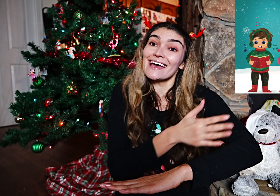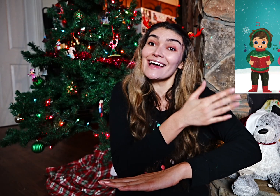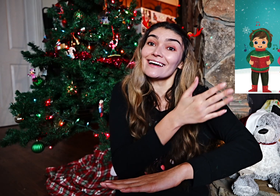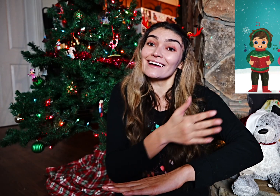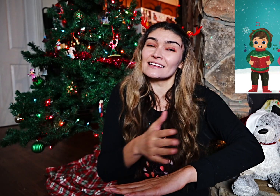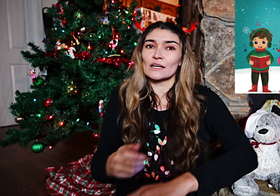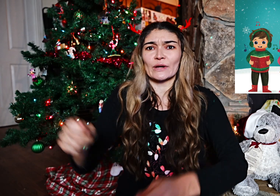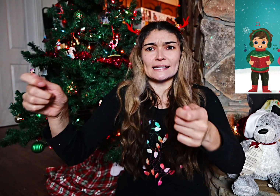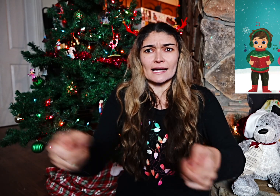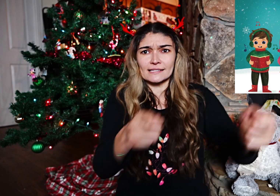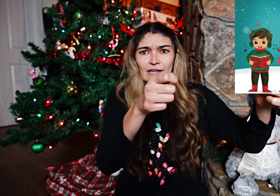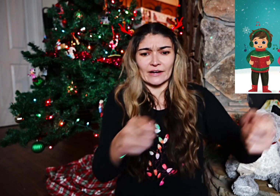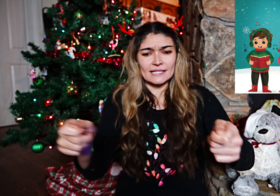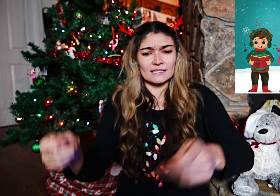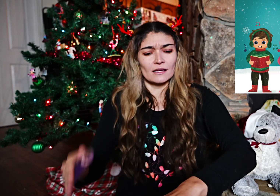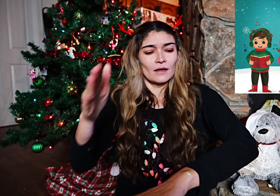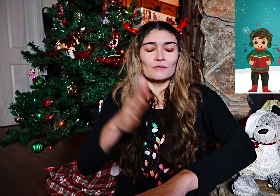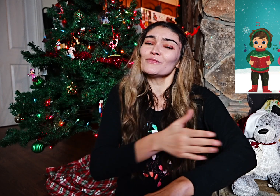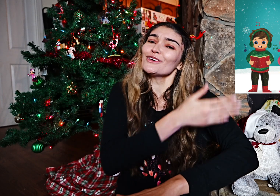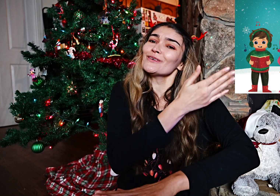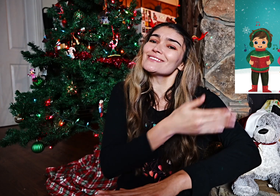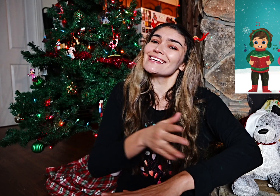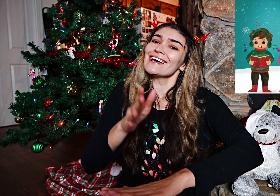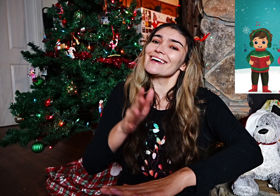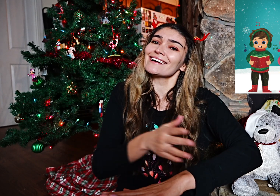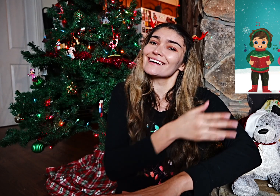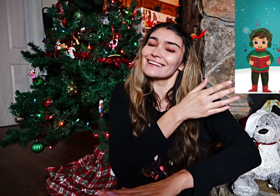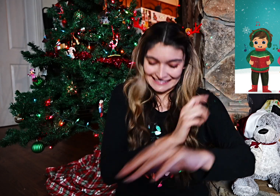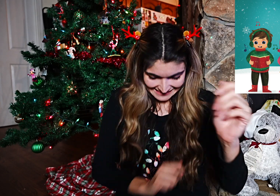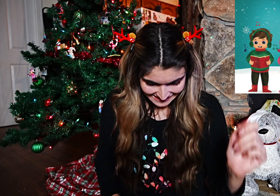Music. It's like we're conducting, right? Music.